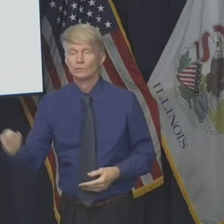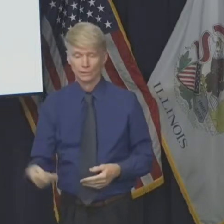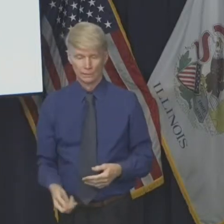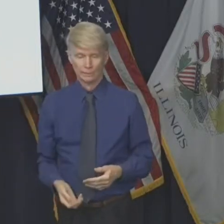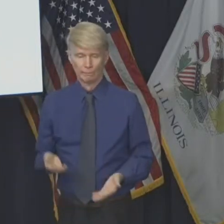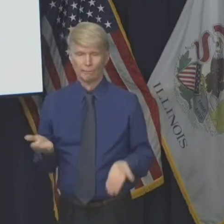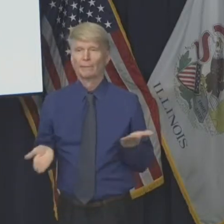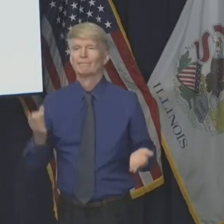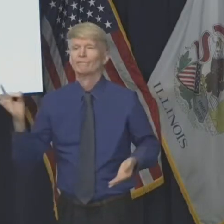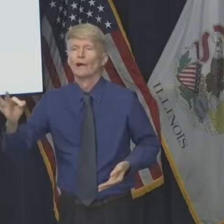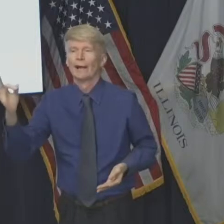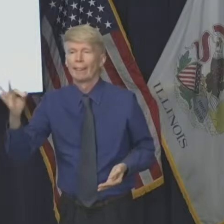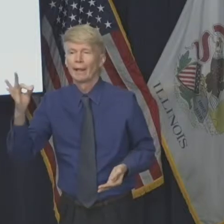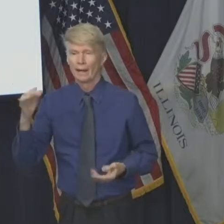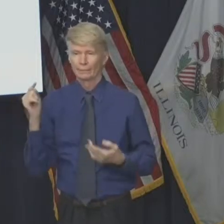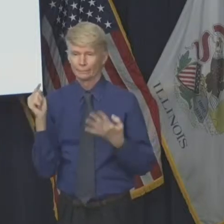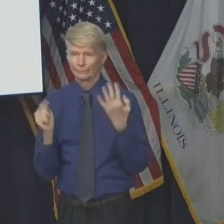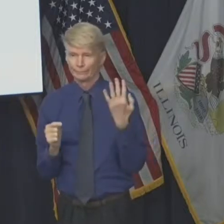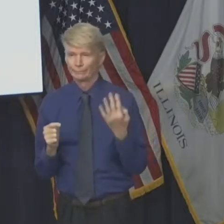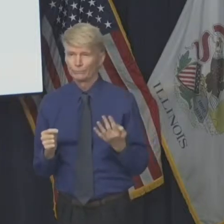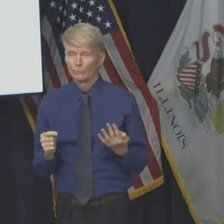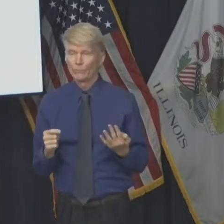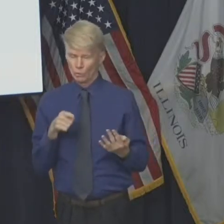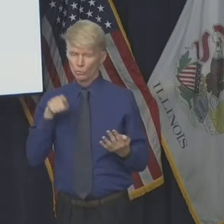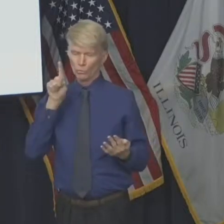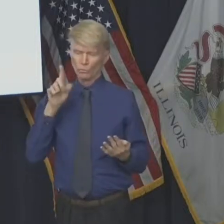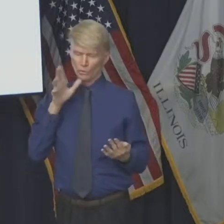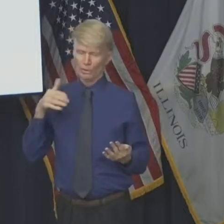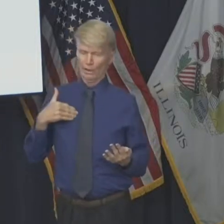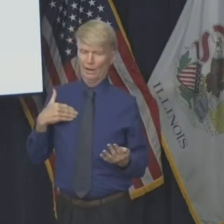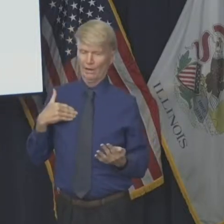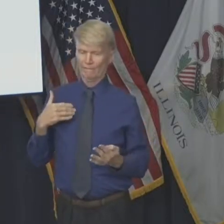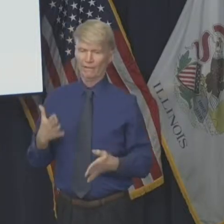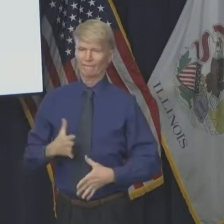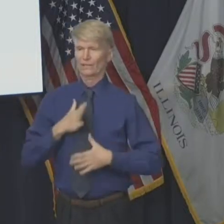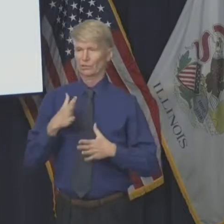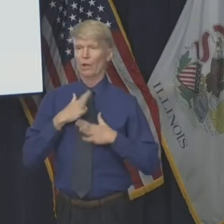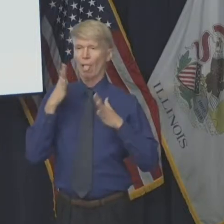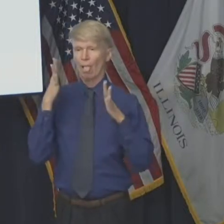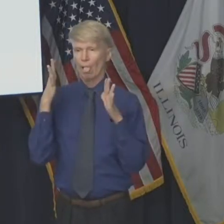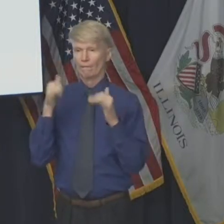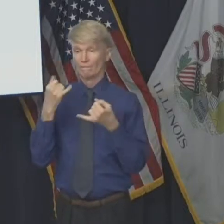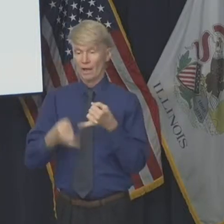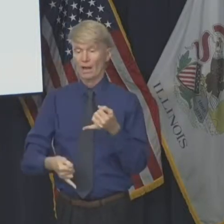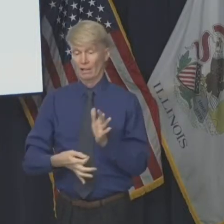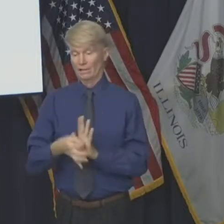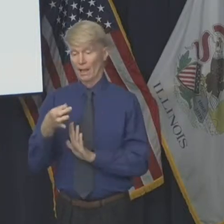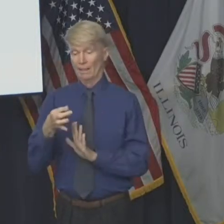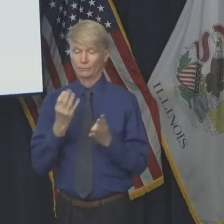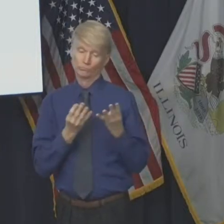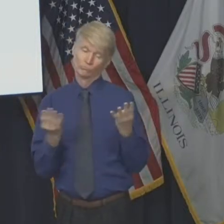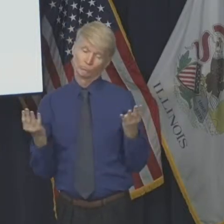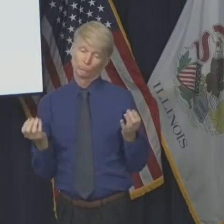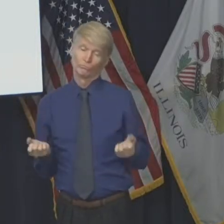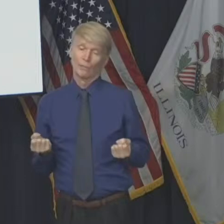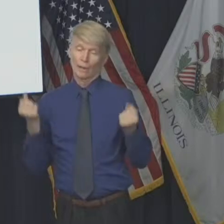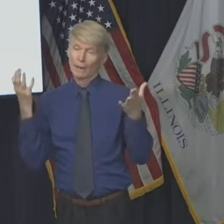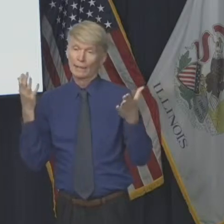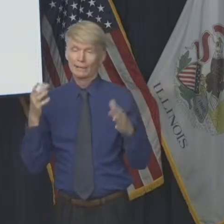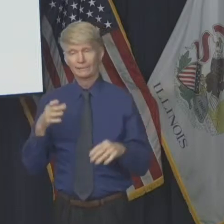Friday. And there will be an official finalized tally of votes announced by